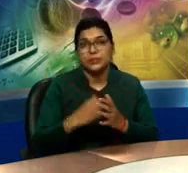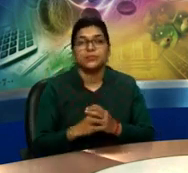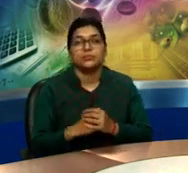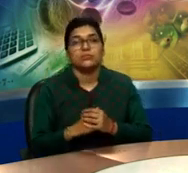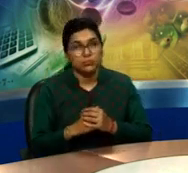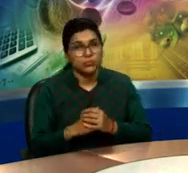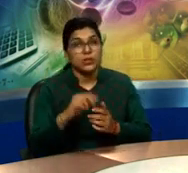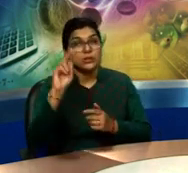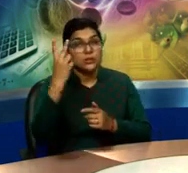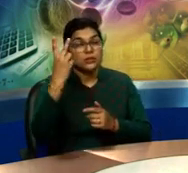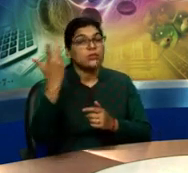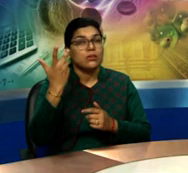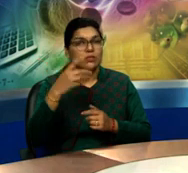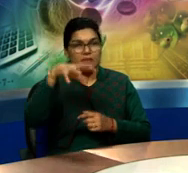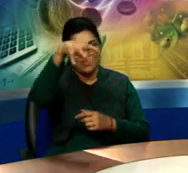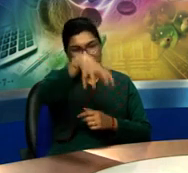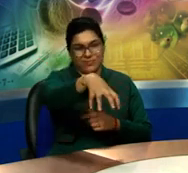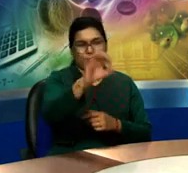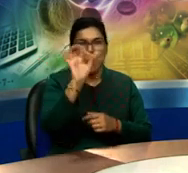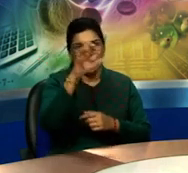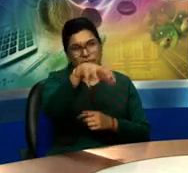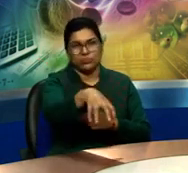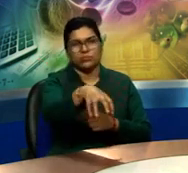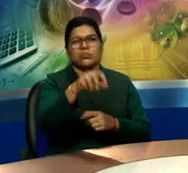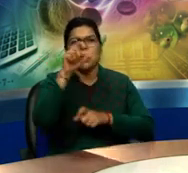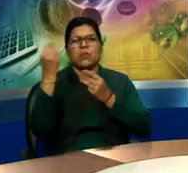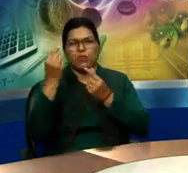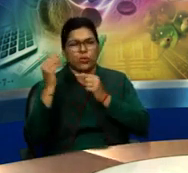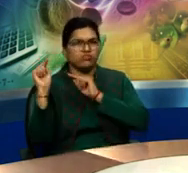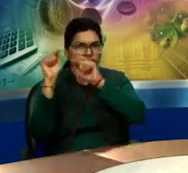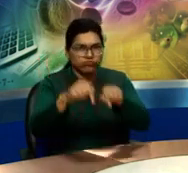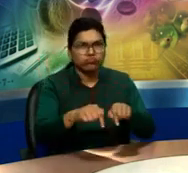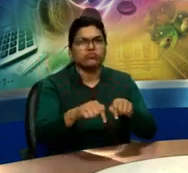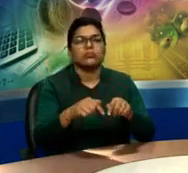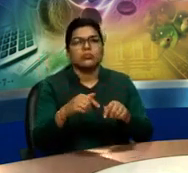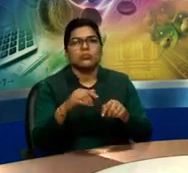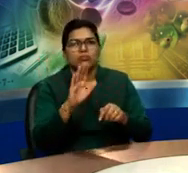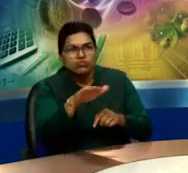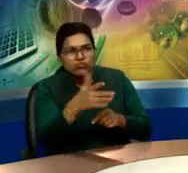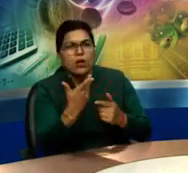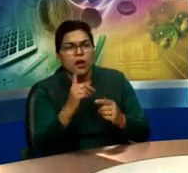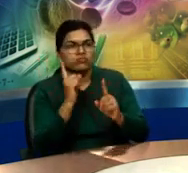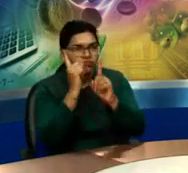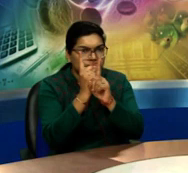The second point under this category explains about the public inconveniences in